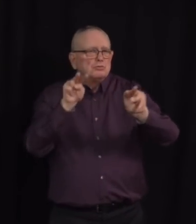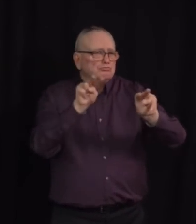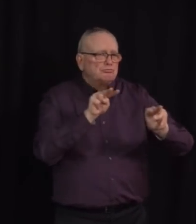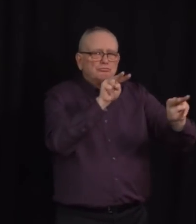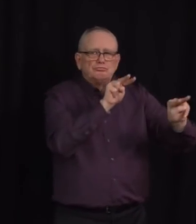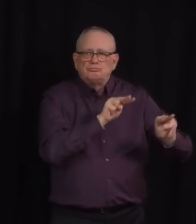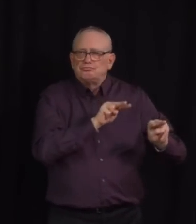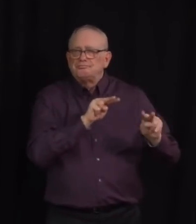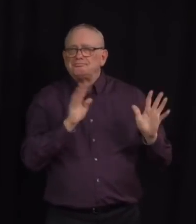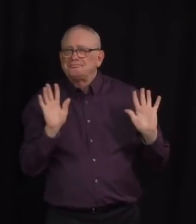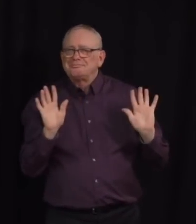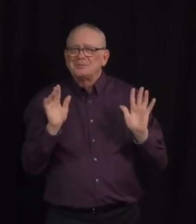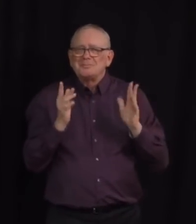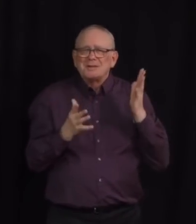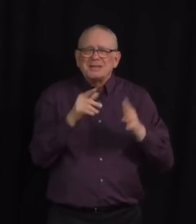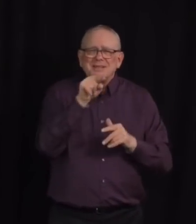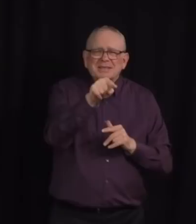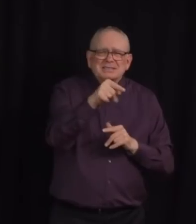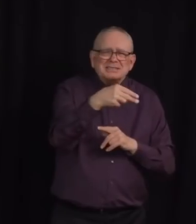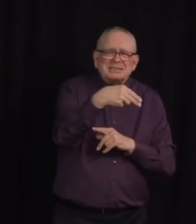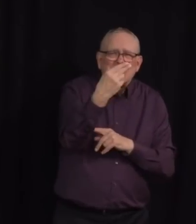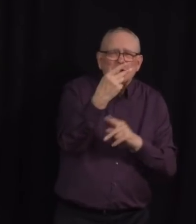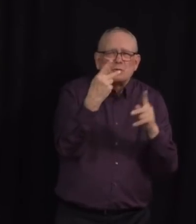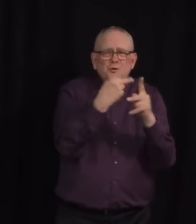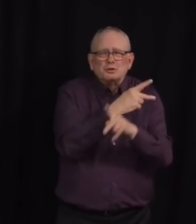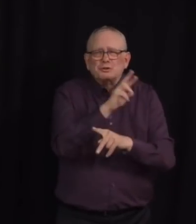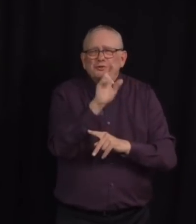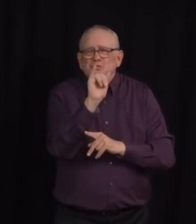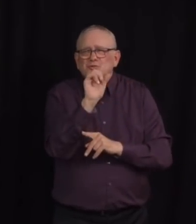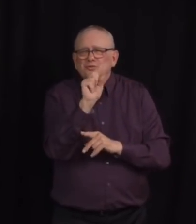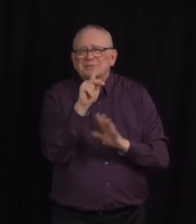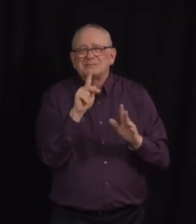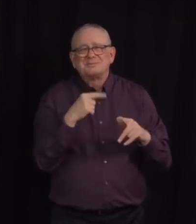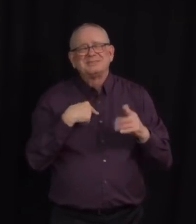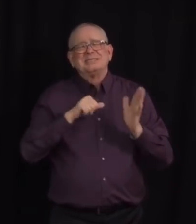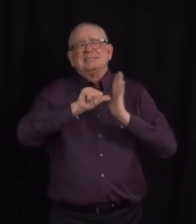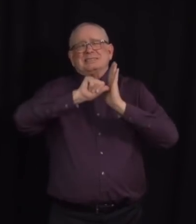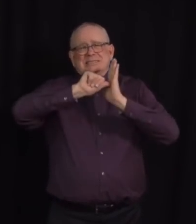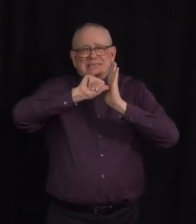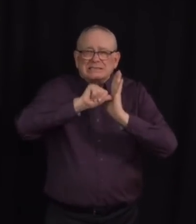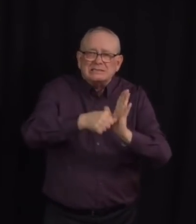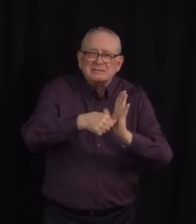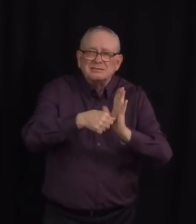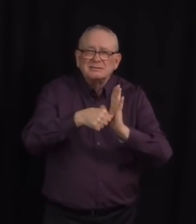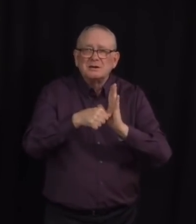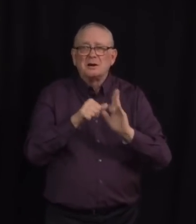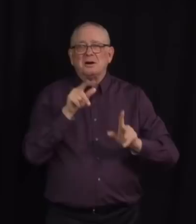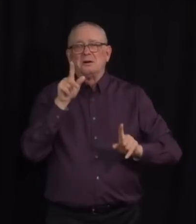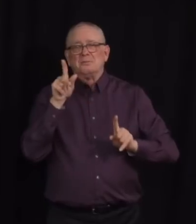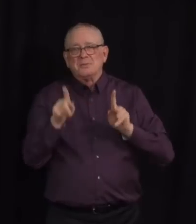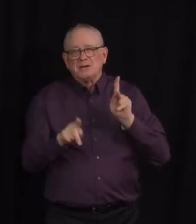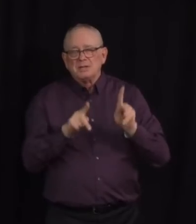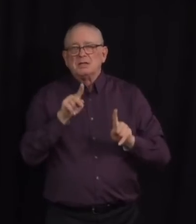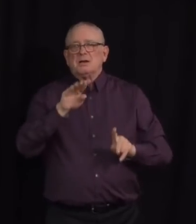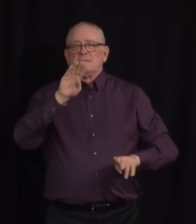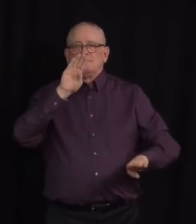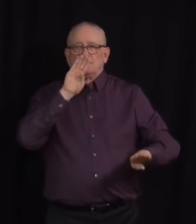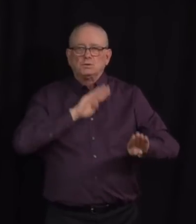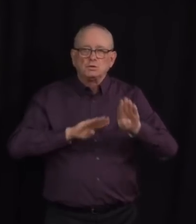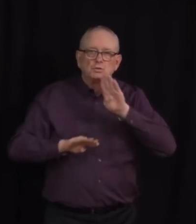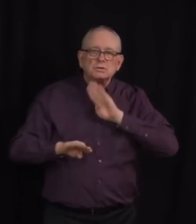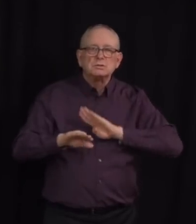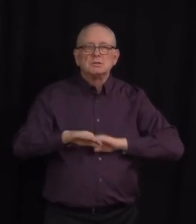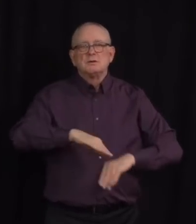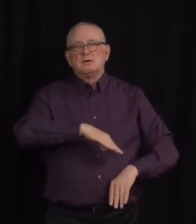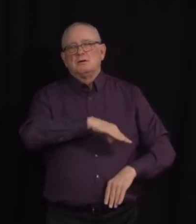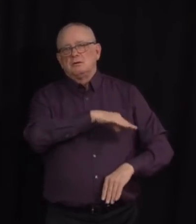moment, again, we're seeing that the biggest risk is when people are tired and leaving aside those public health measures, and spread happens